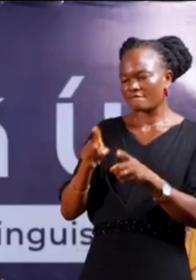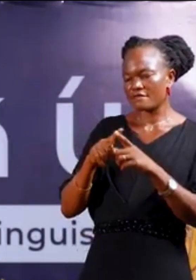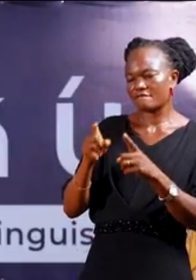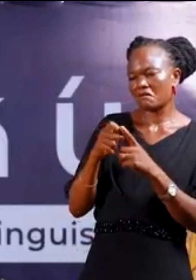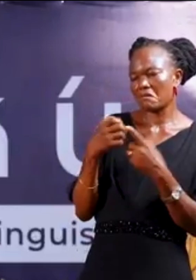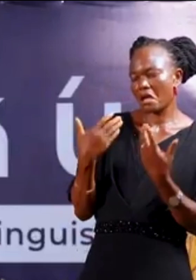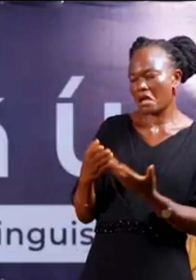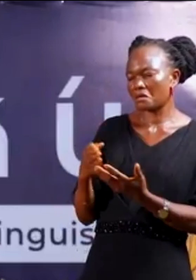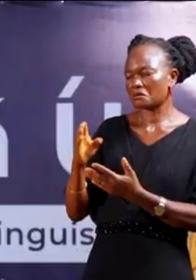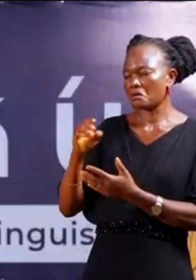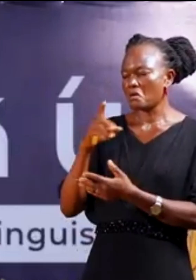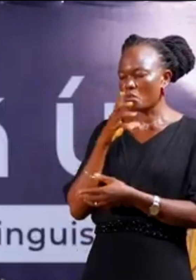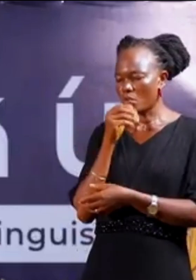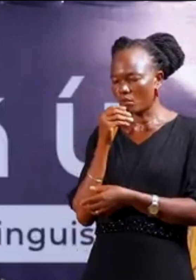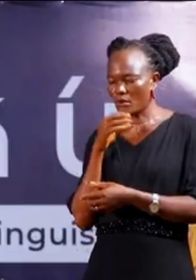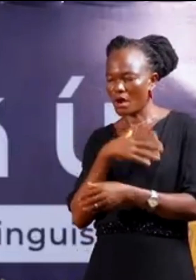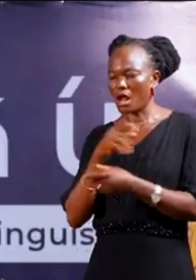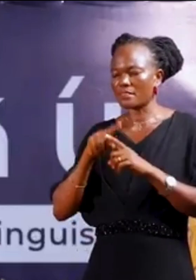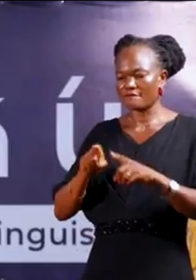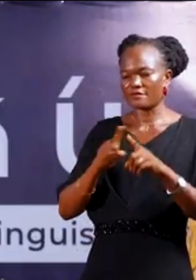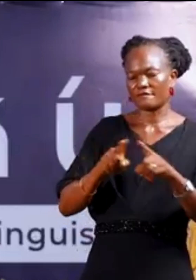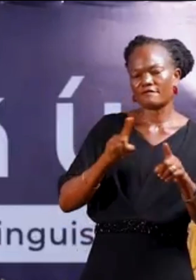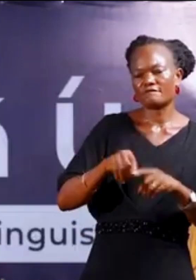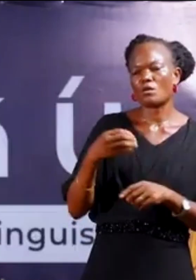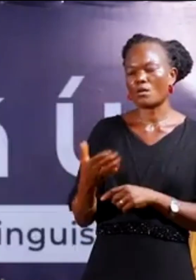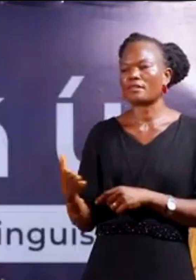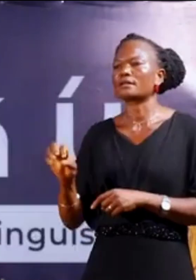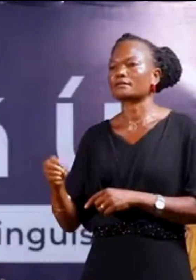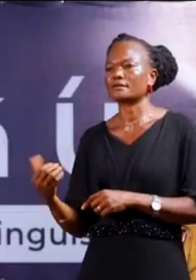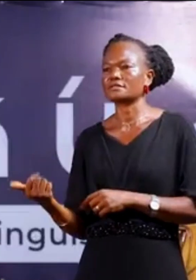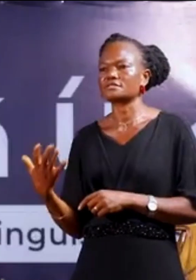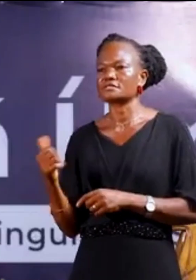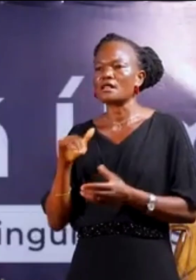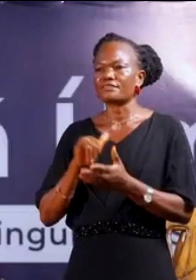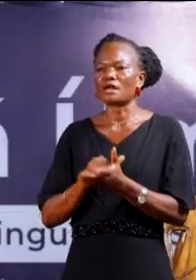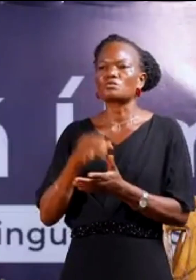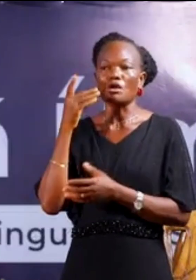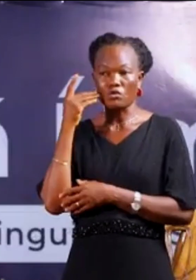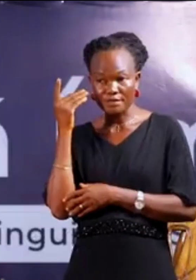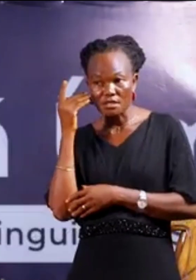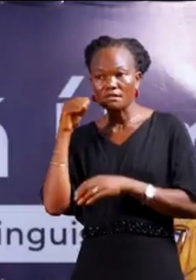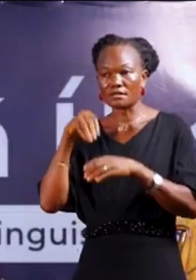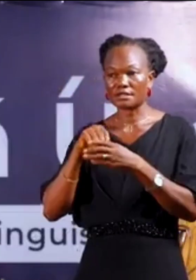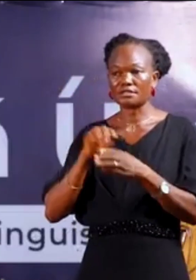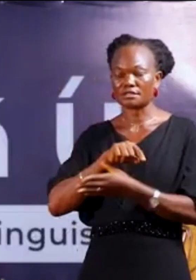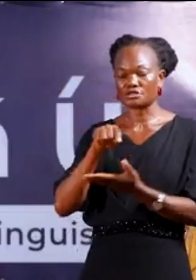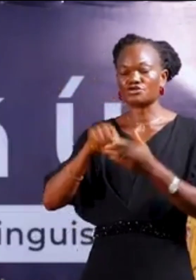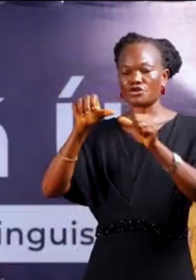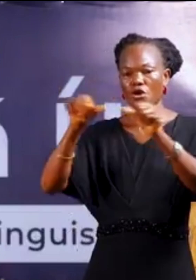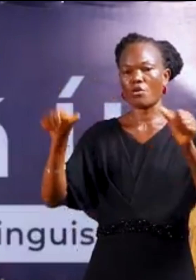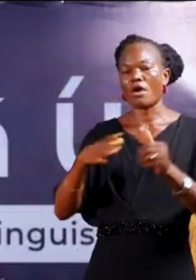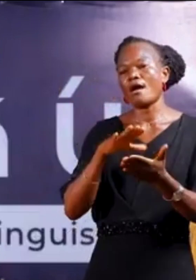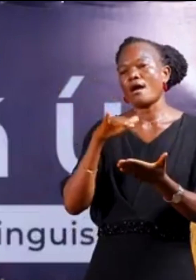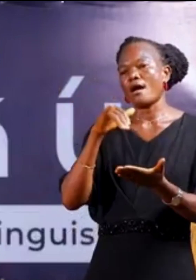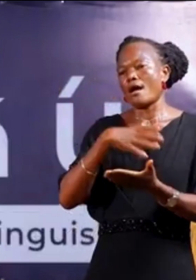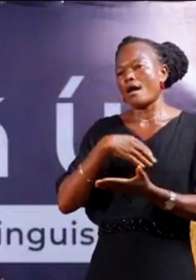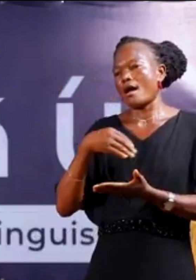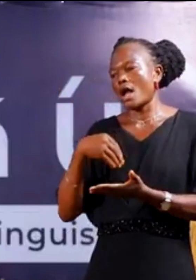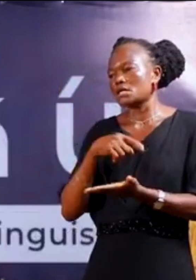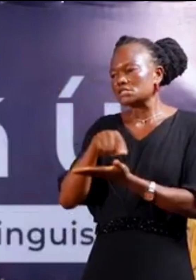Bambara groundnut, etc., okra, and many, many others that were domesticated in this area and